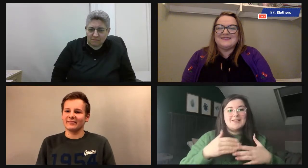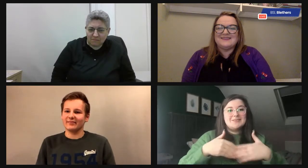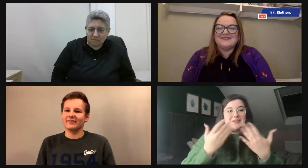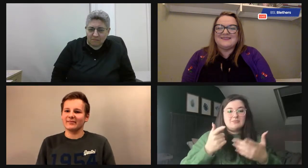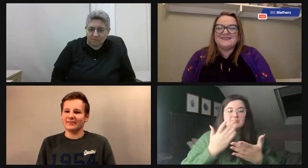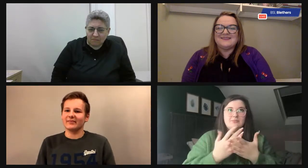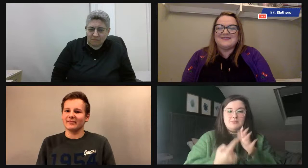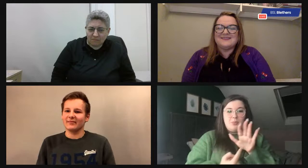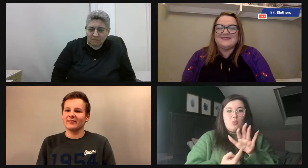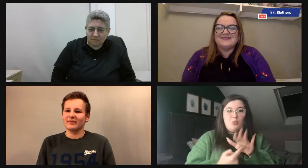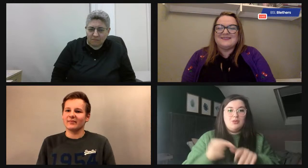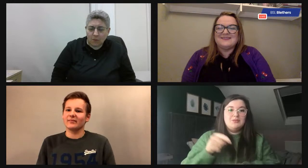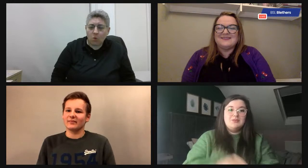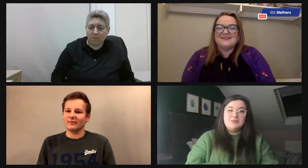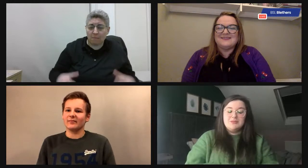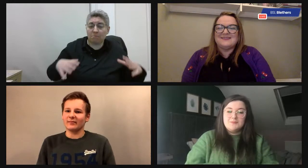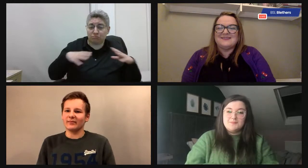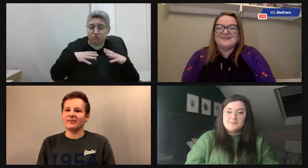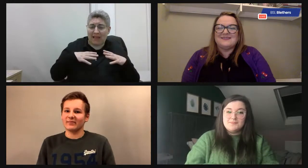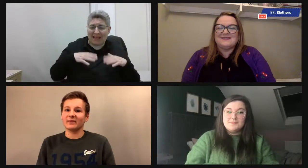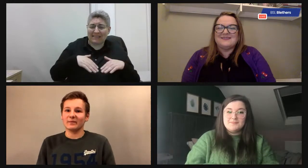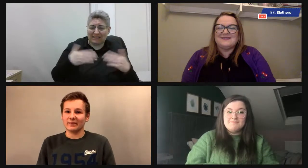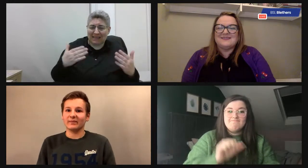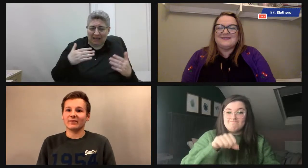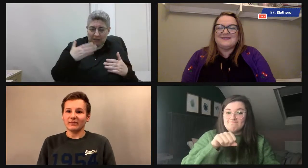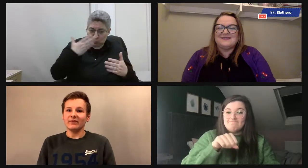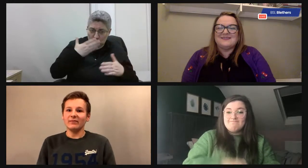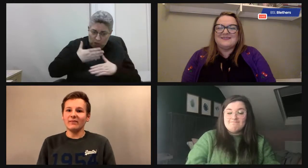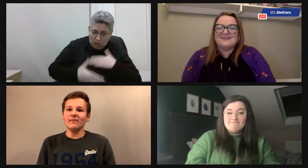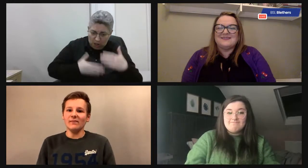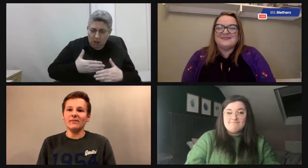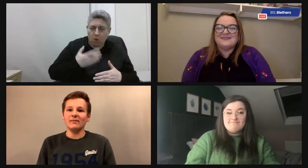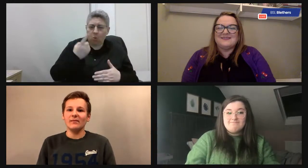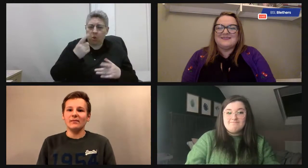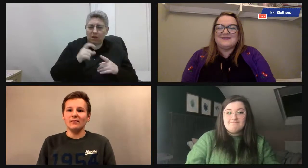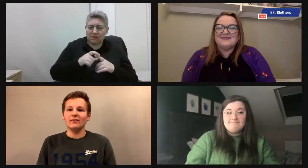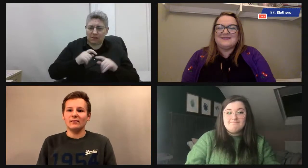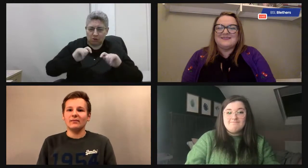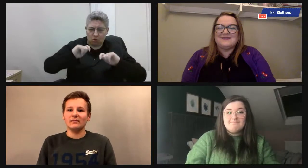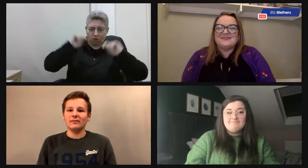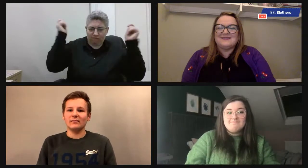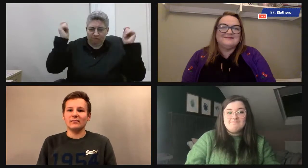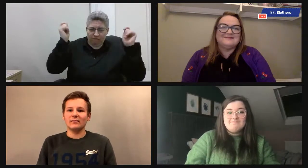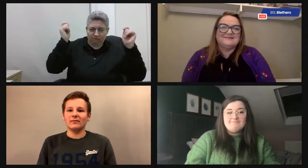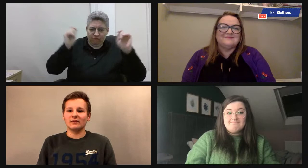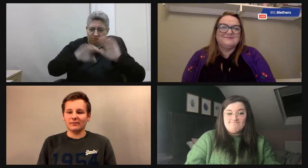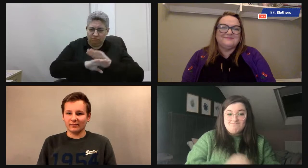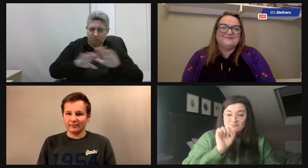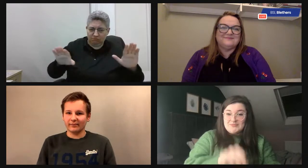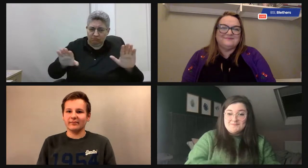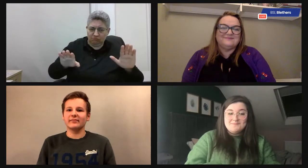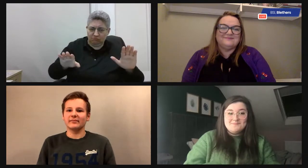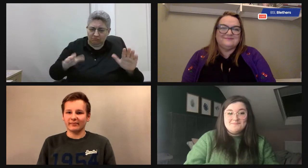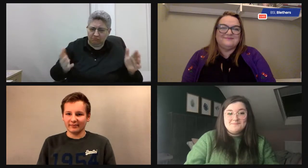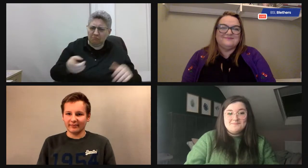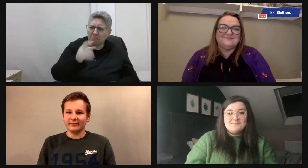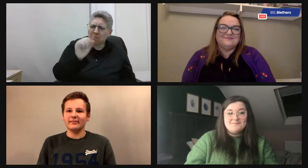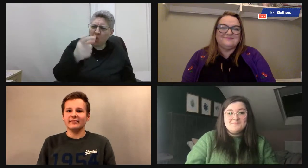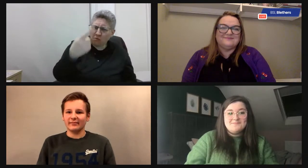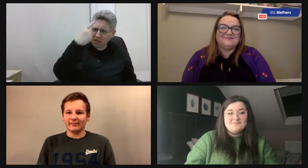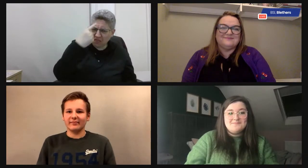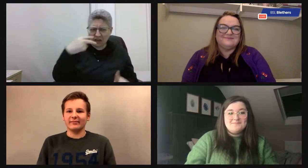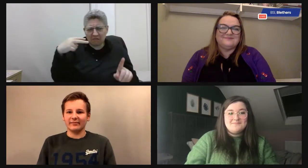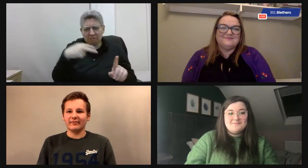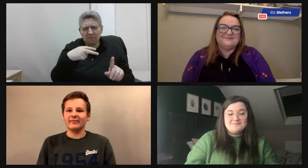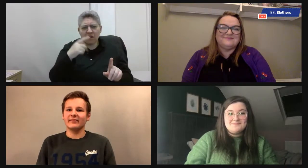walk. But please make time for yourself. That's important. So a rest day. You're working all week. You have a Absolutely.